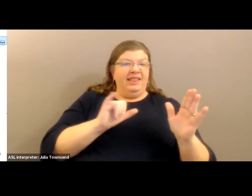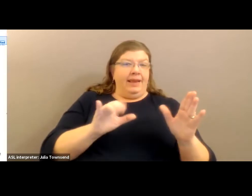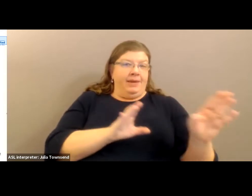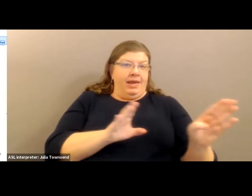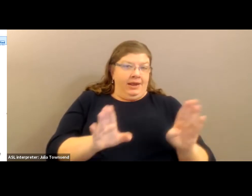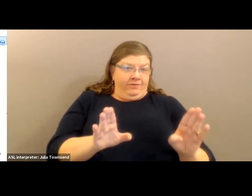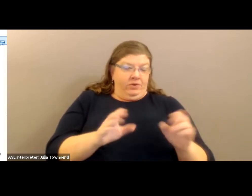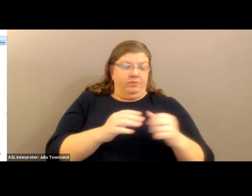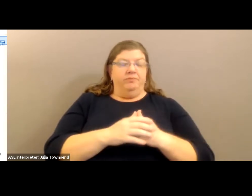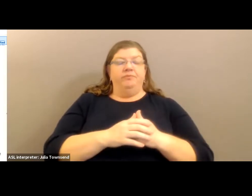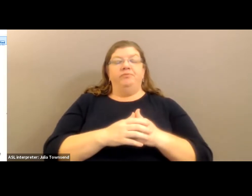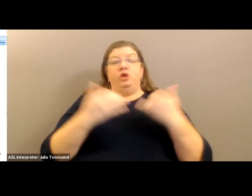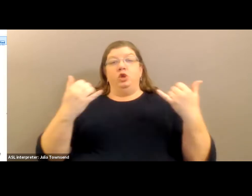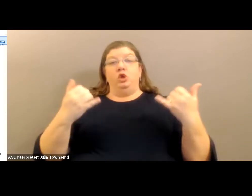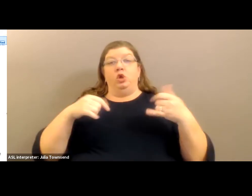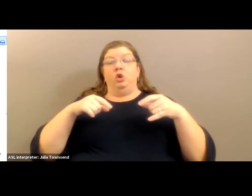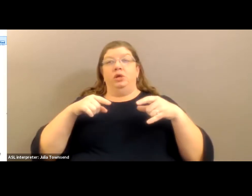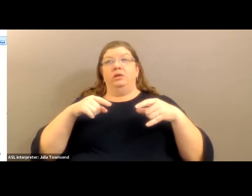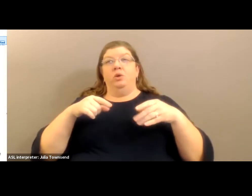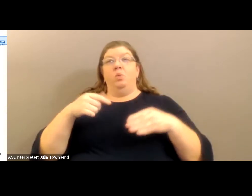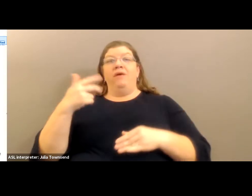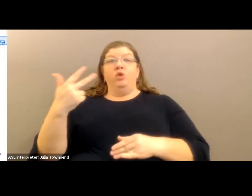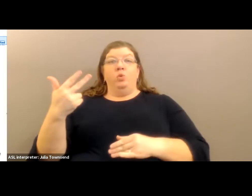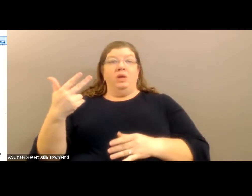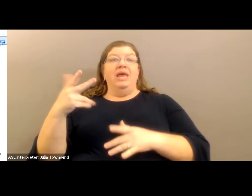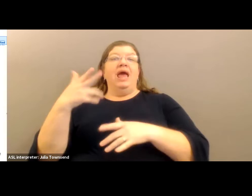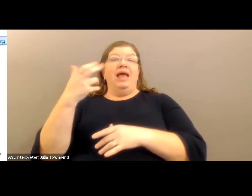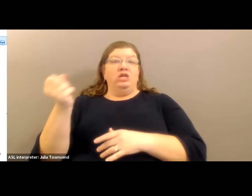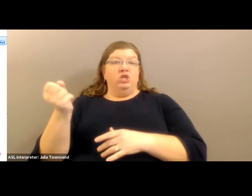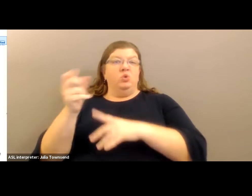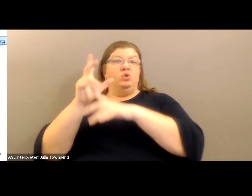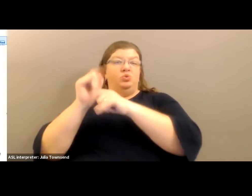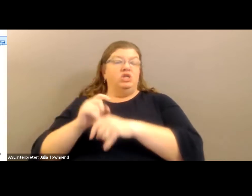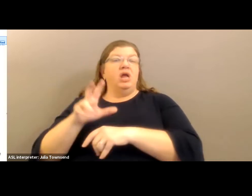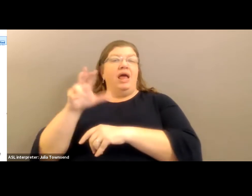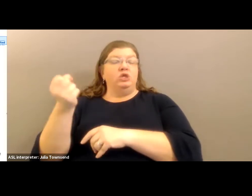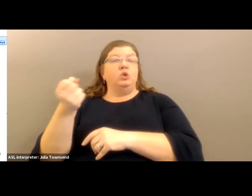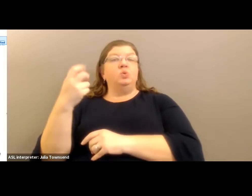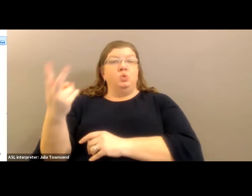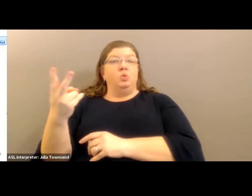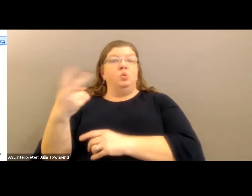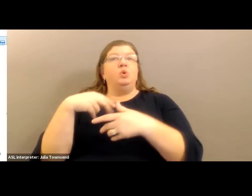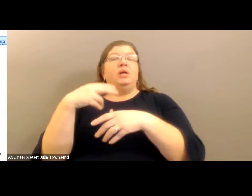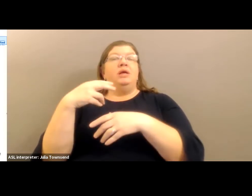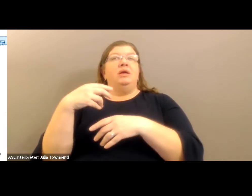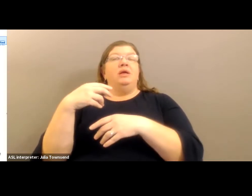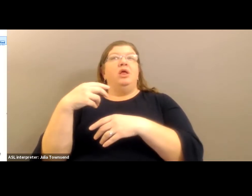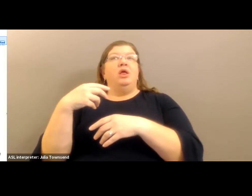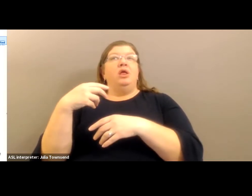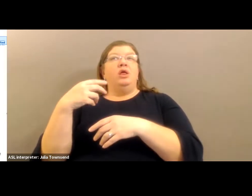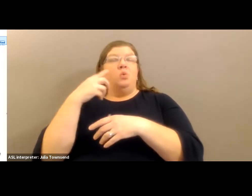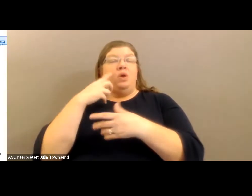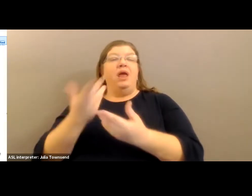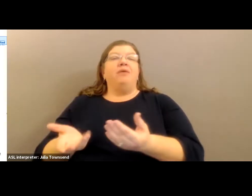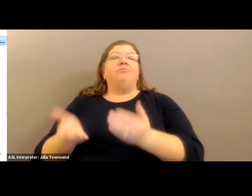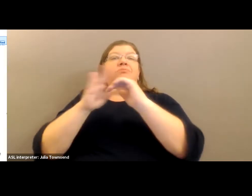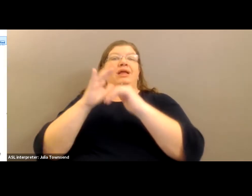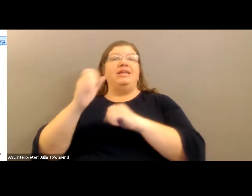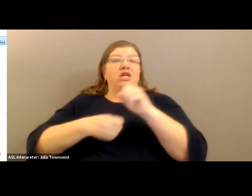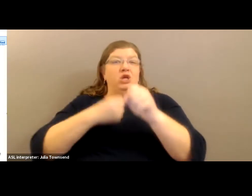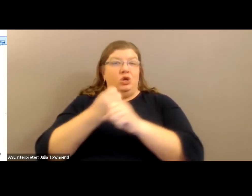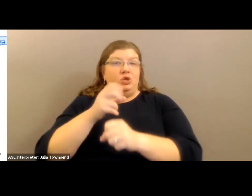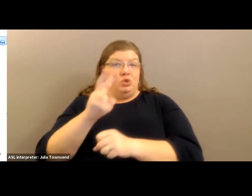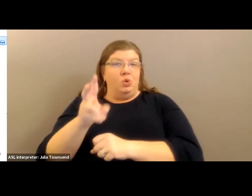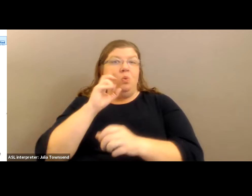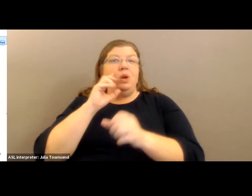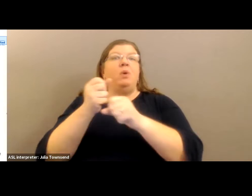Currently in year 2 at our 3 traditional high schools, with plans to expand to alternative ed in our junior high